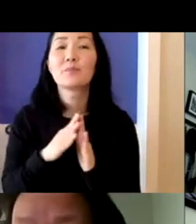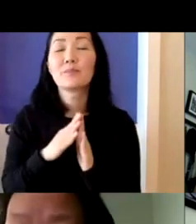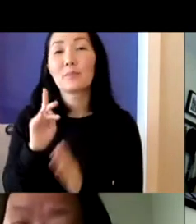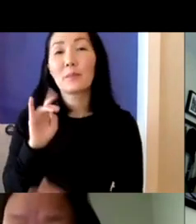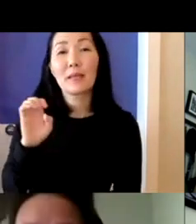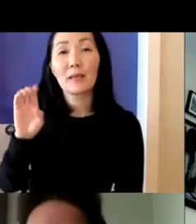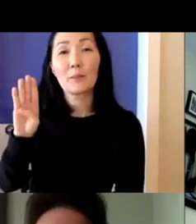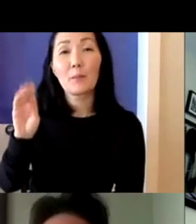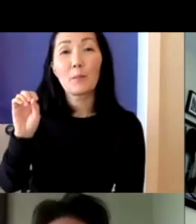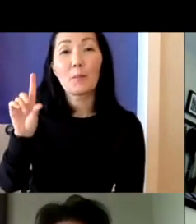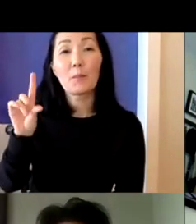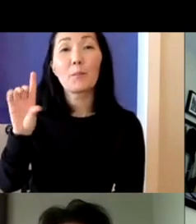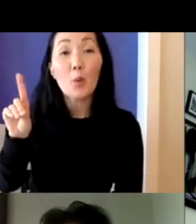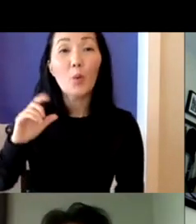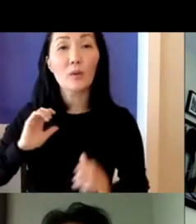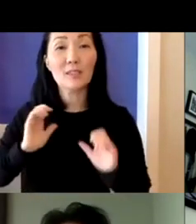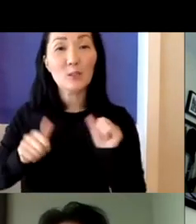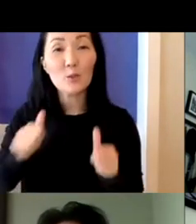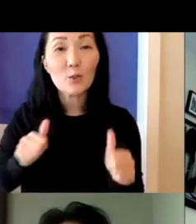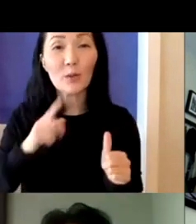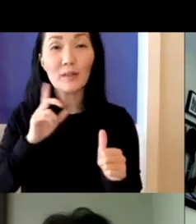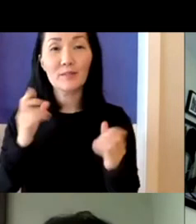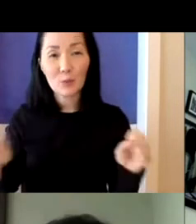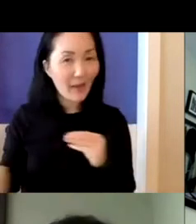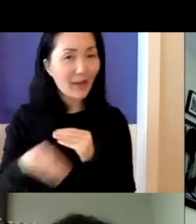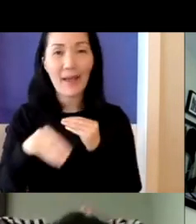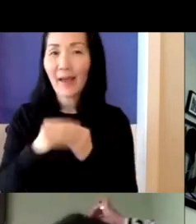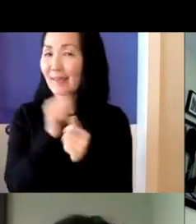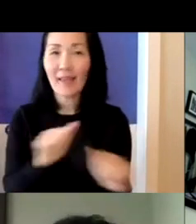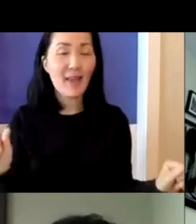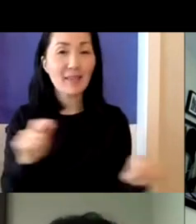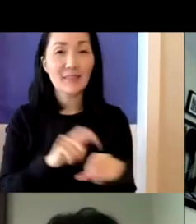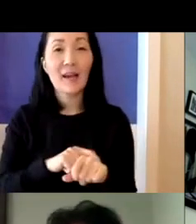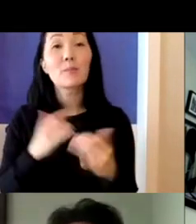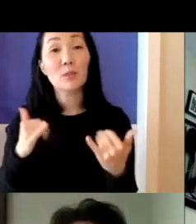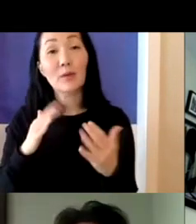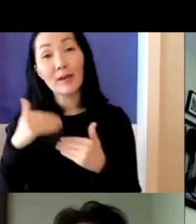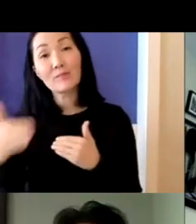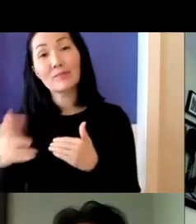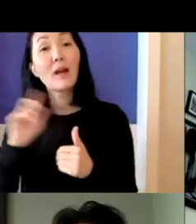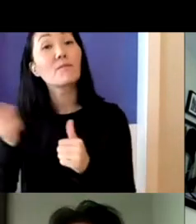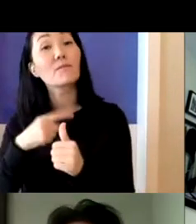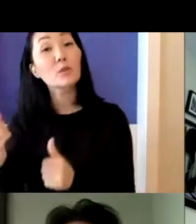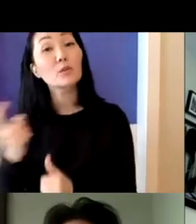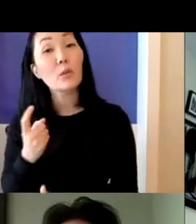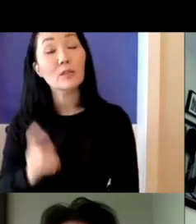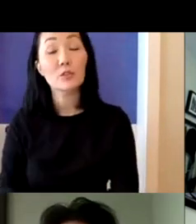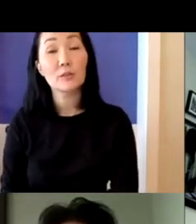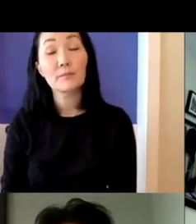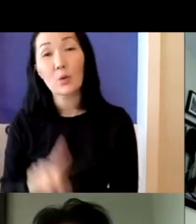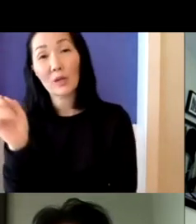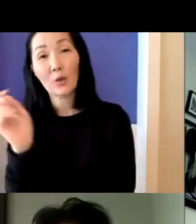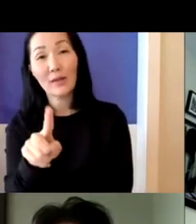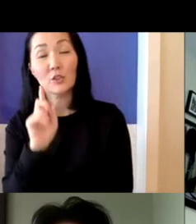point. But we can move to our first question. And the first question I think is initially directed at